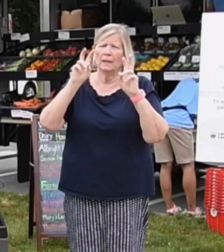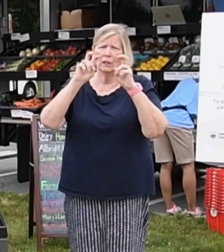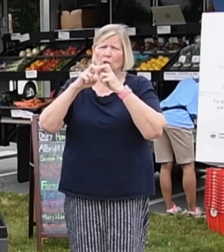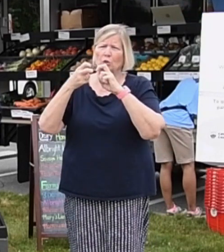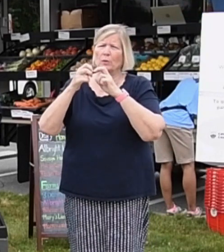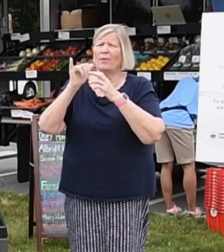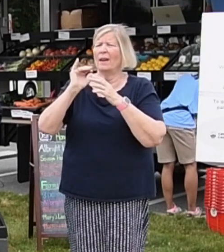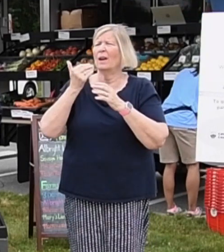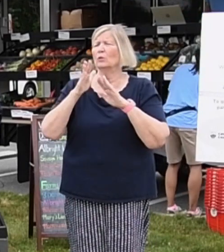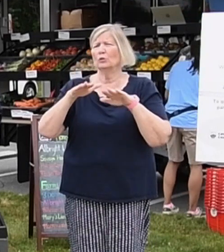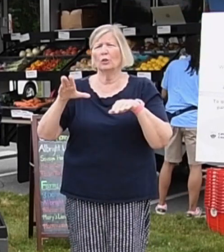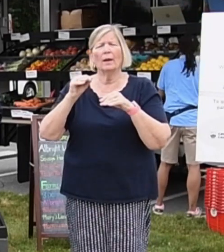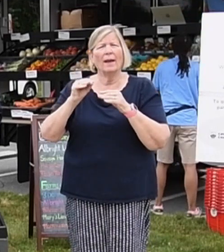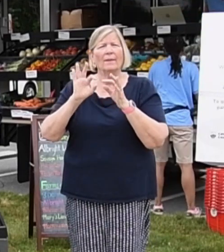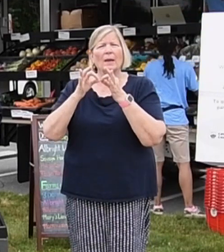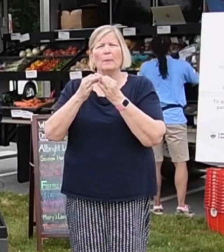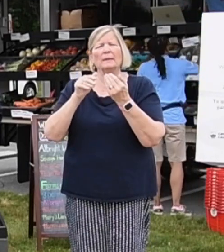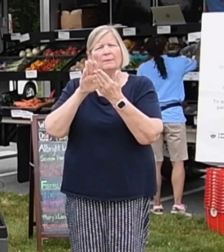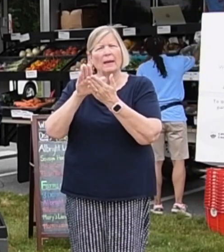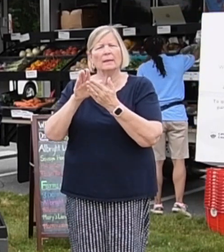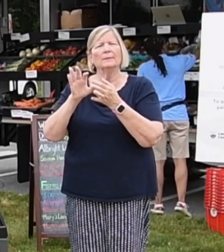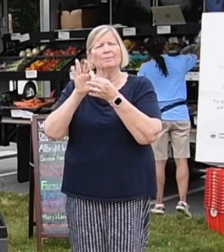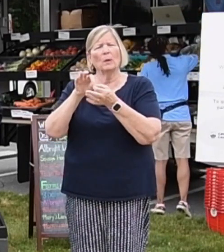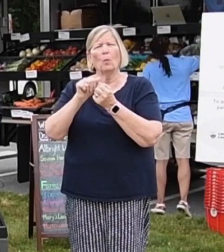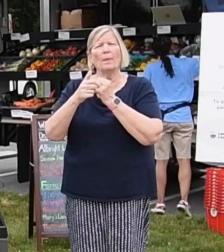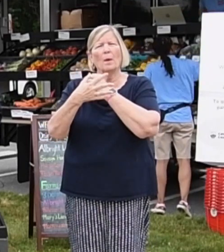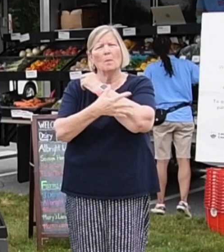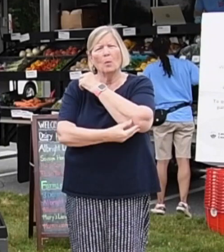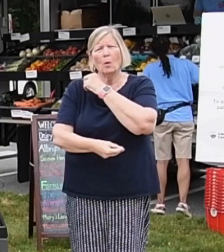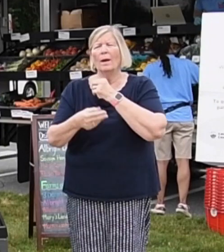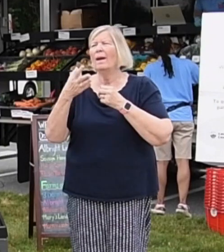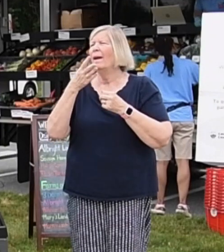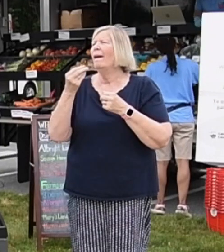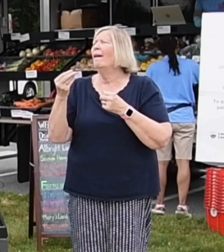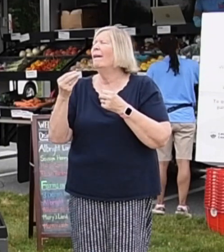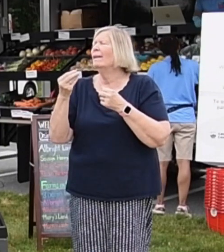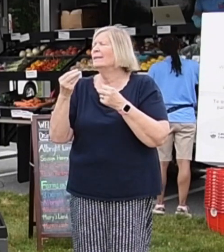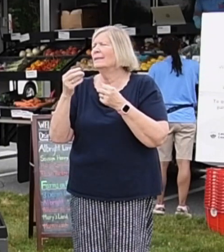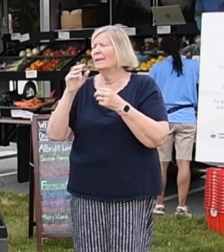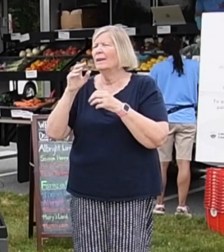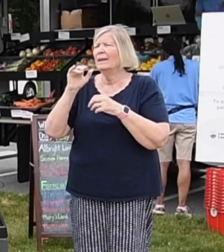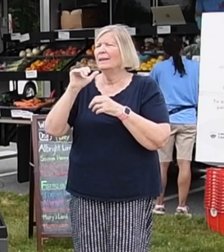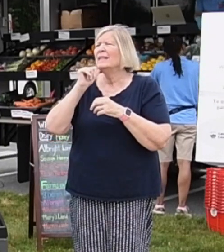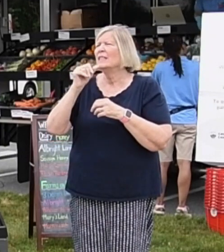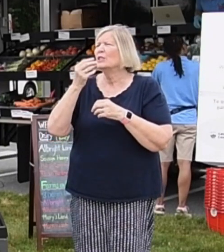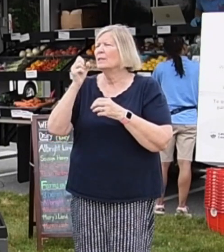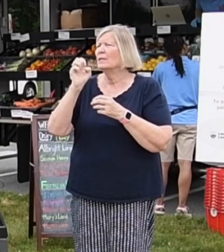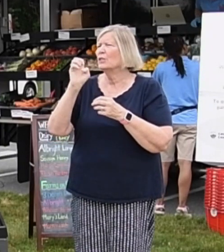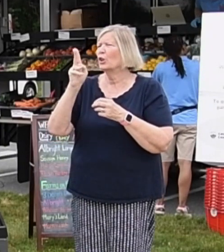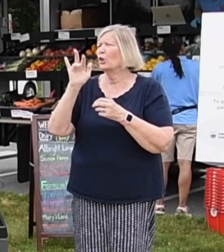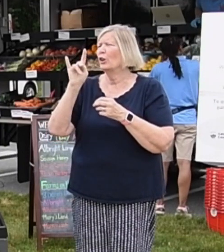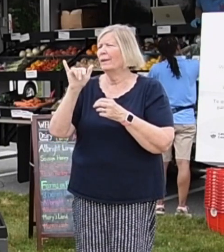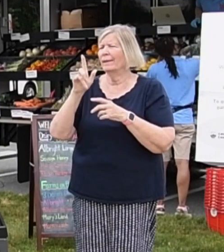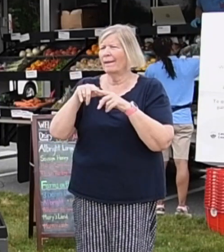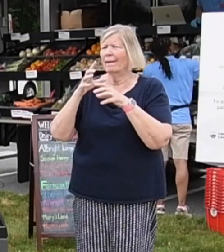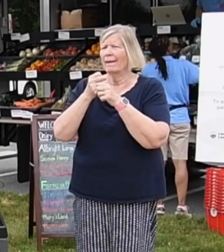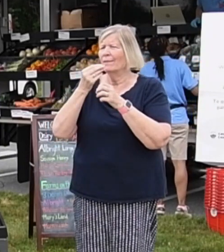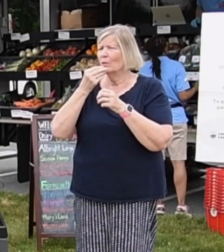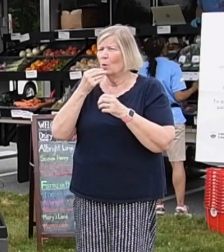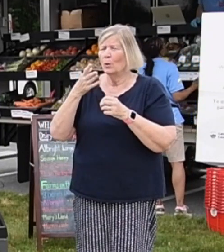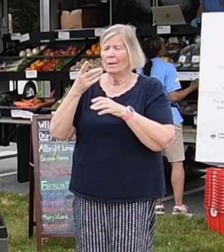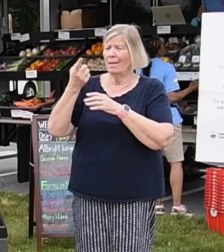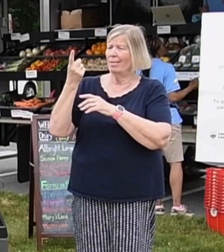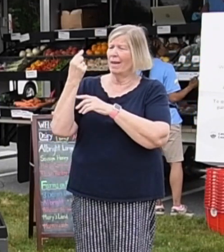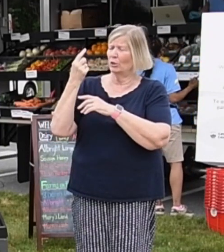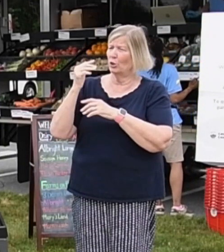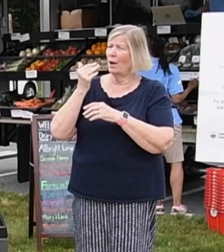families face related to poverty and/or food insecurity. As of last year, the average free and reduced price meals